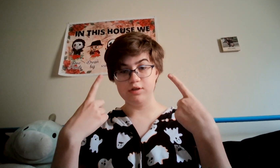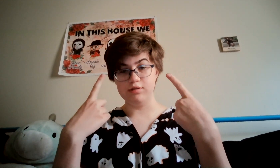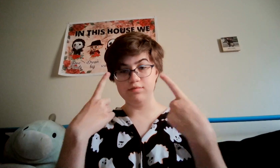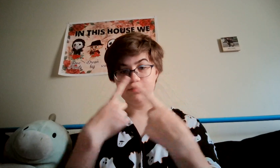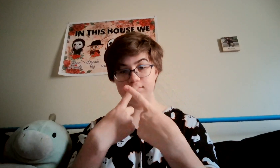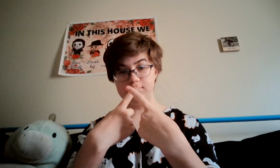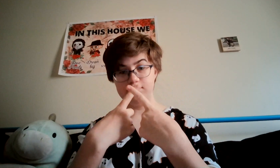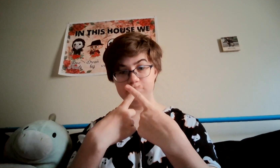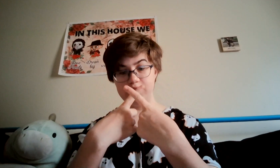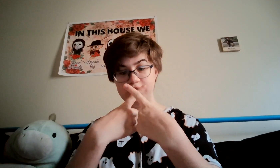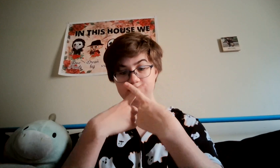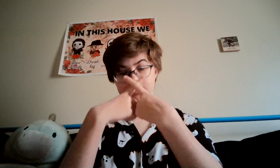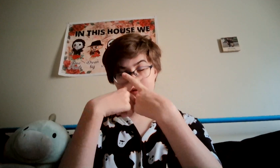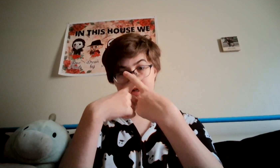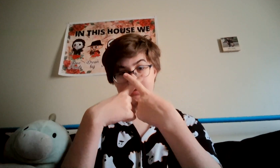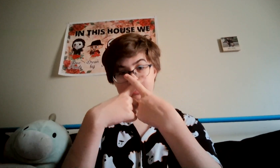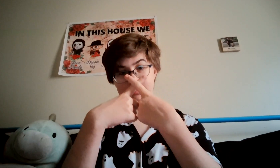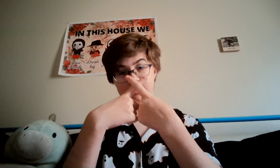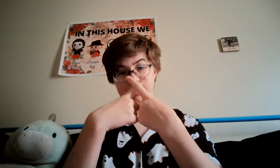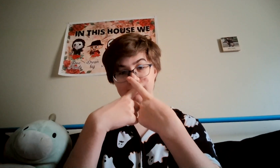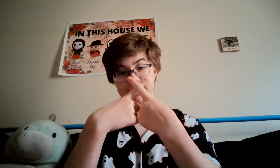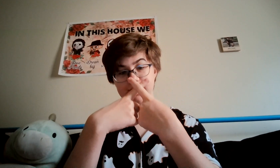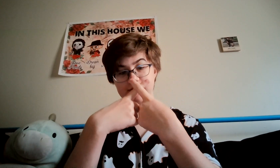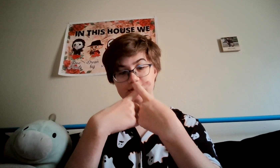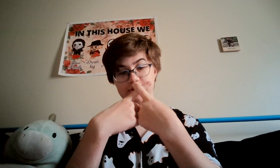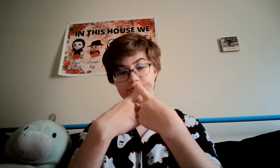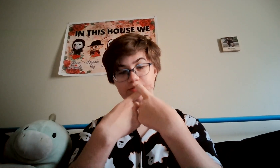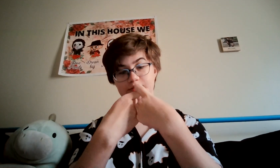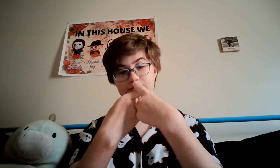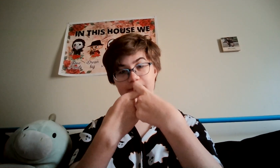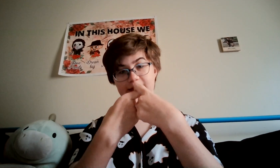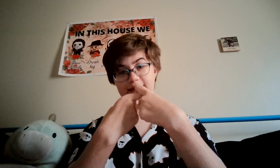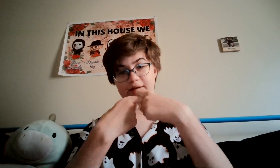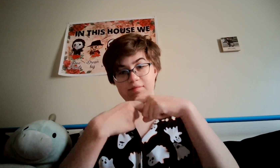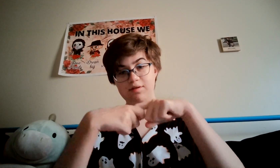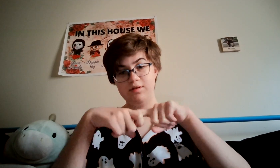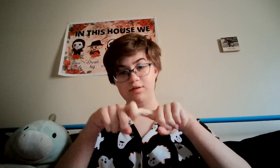turn like this, cross your fingers, and you bend them.